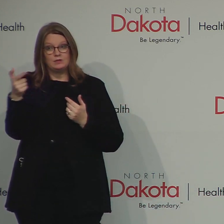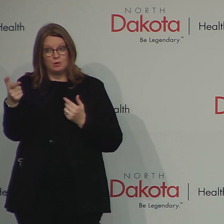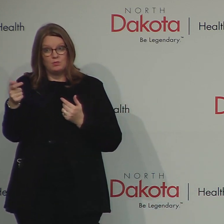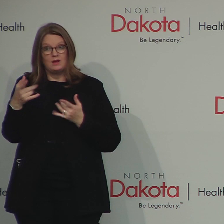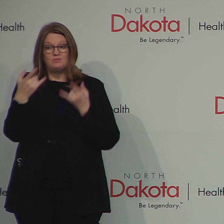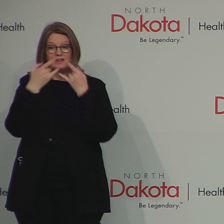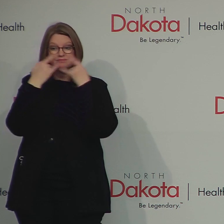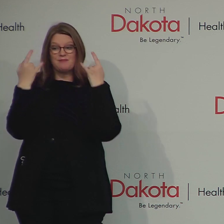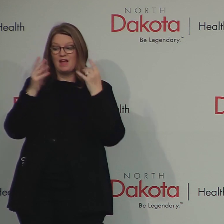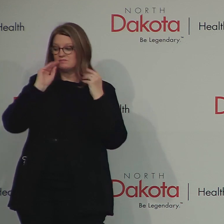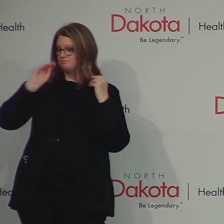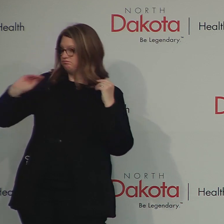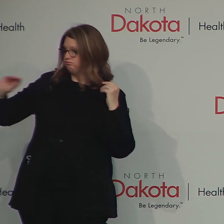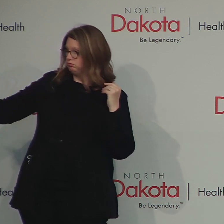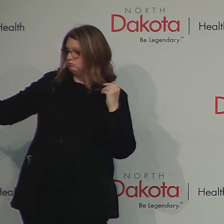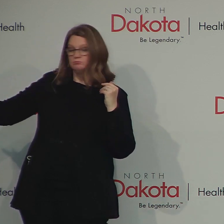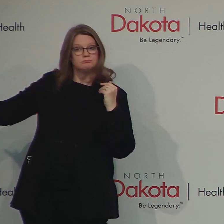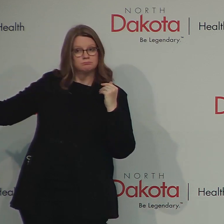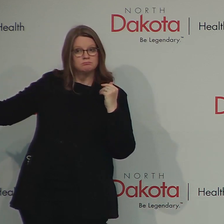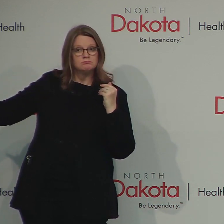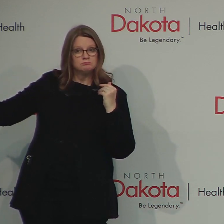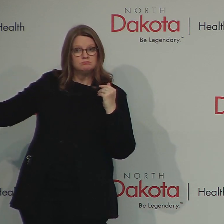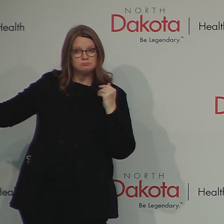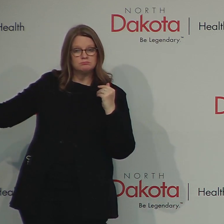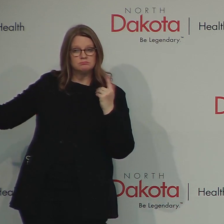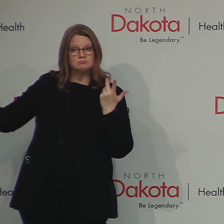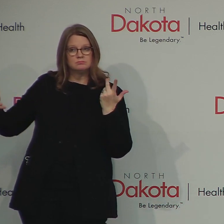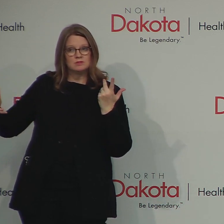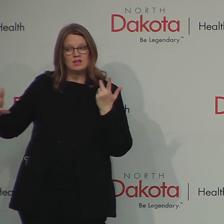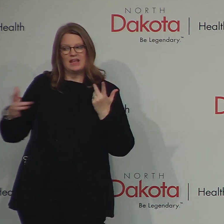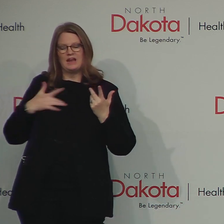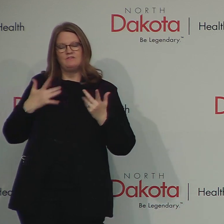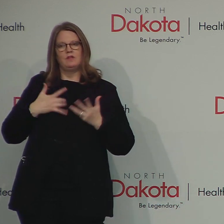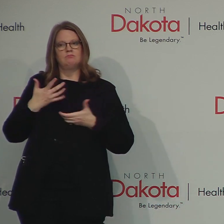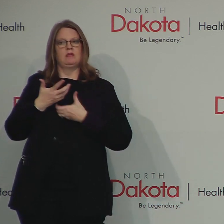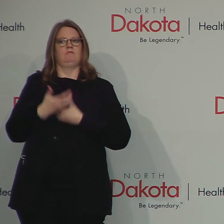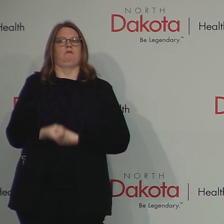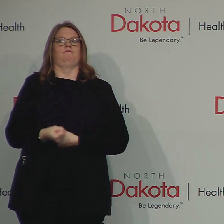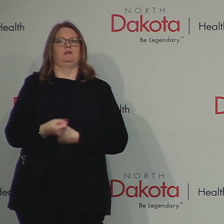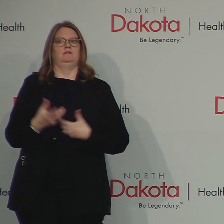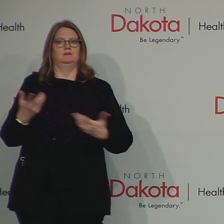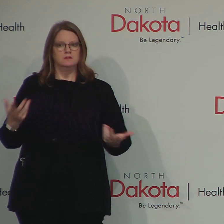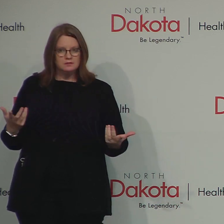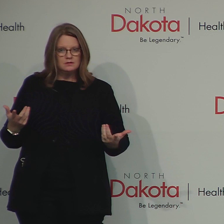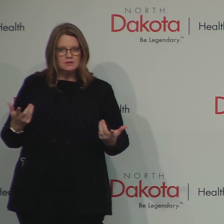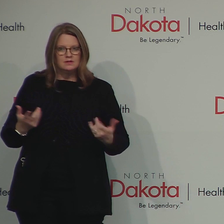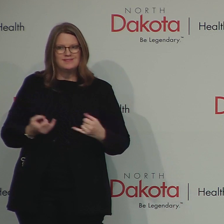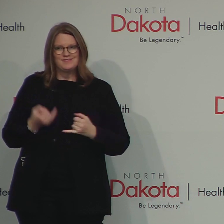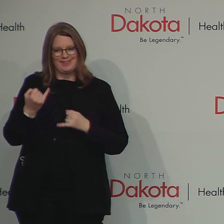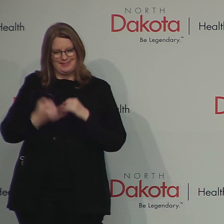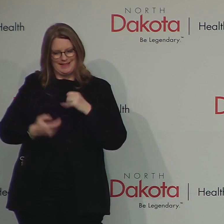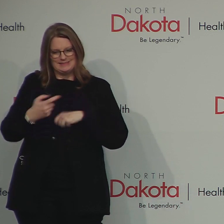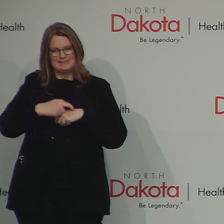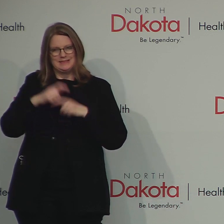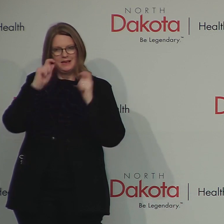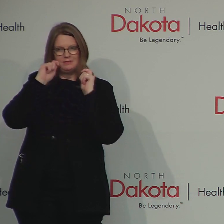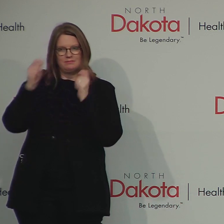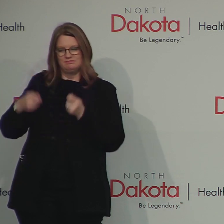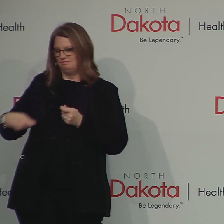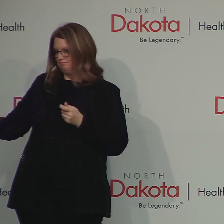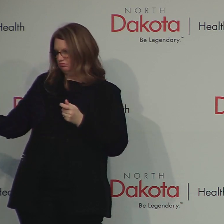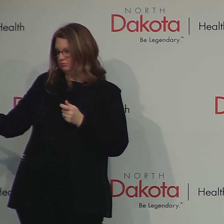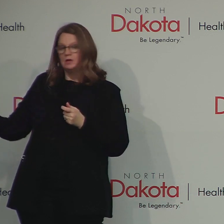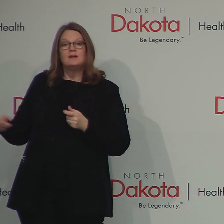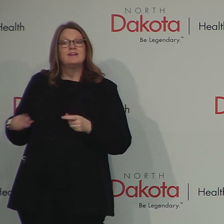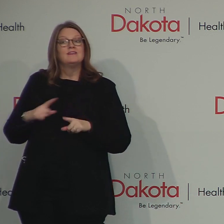our masks and we can throw them away with confidence. We take them off for the very last time. But we can only